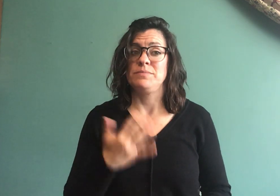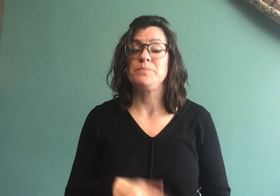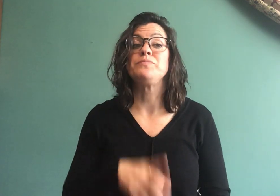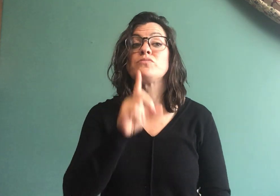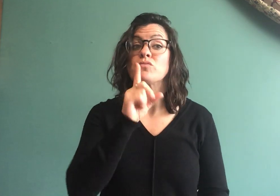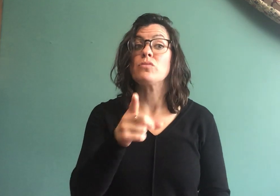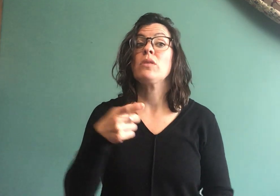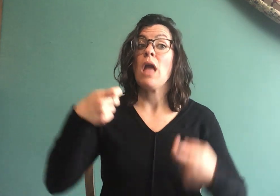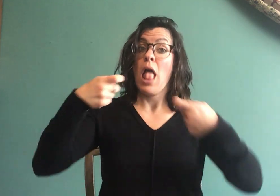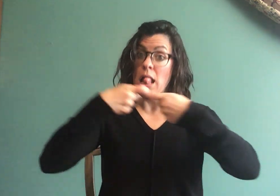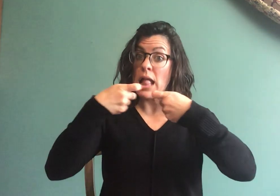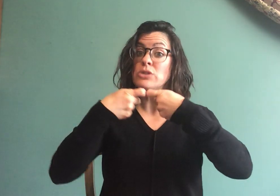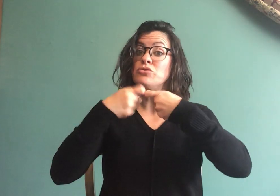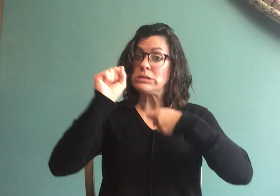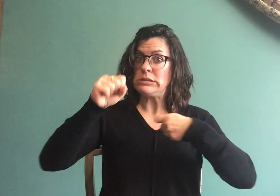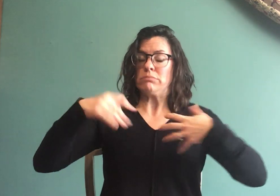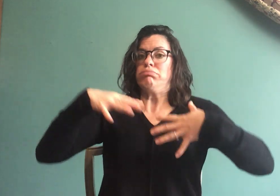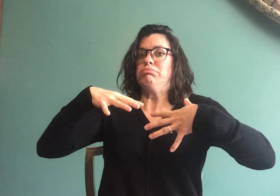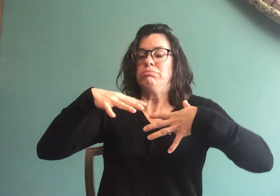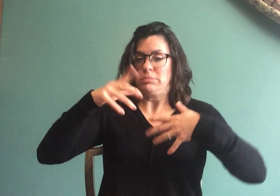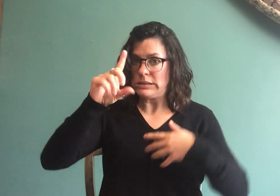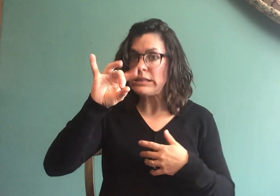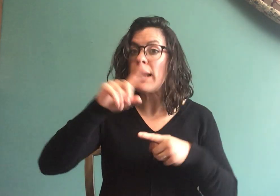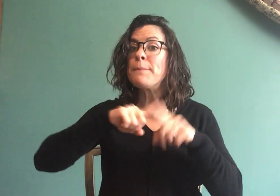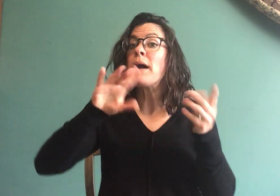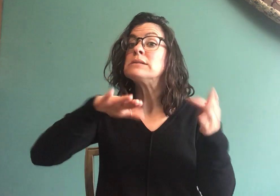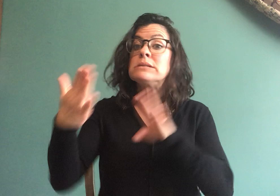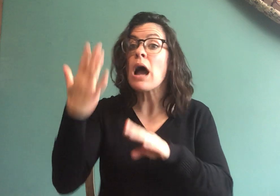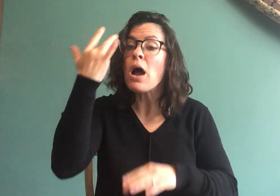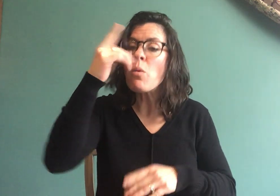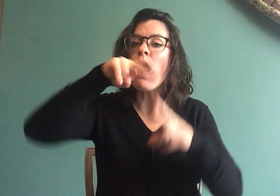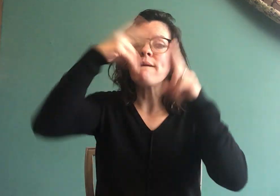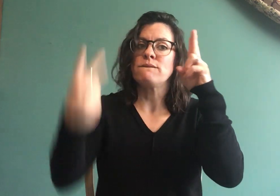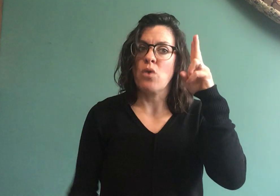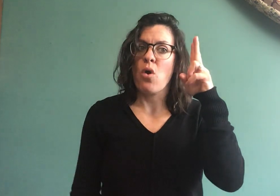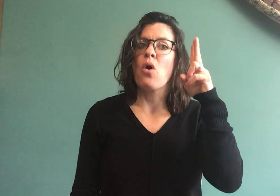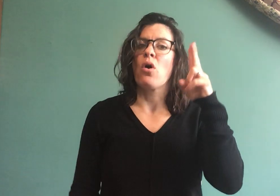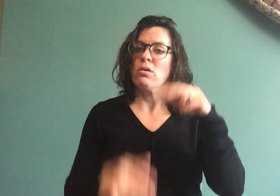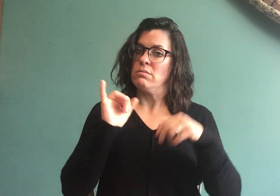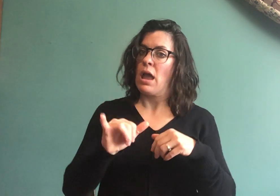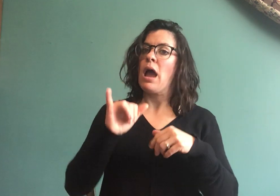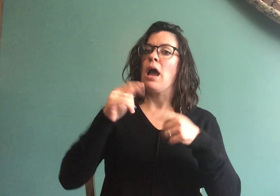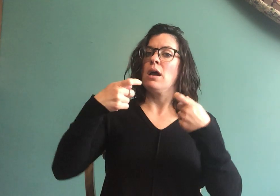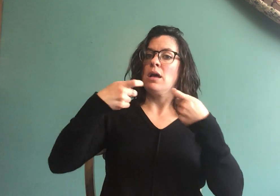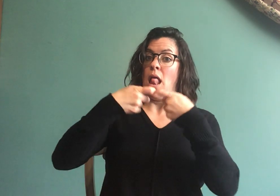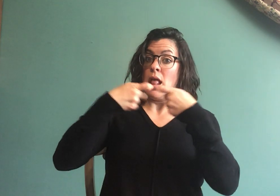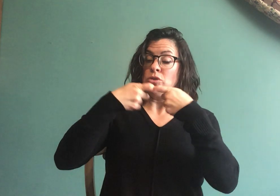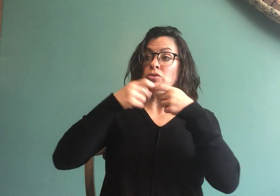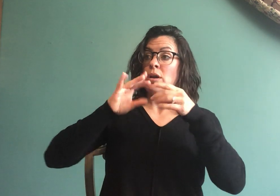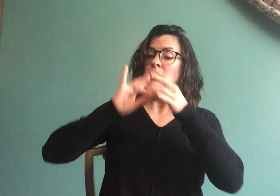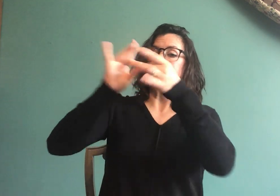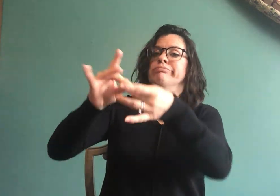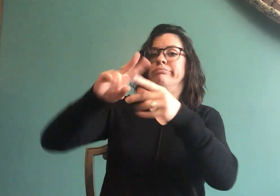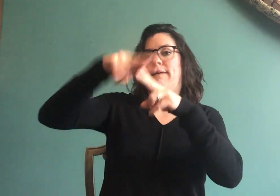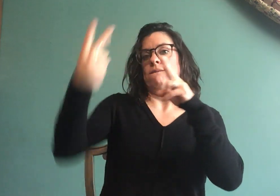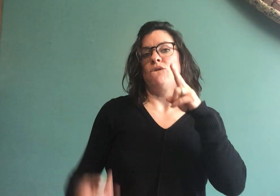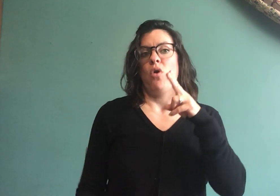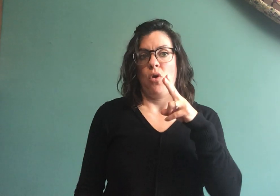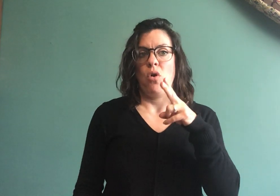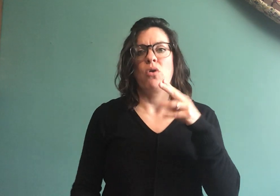Okay? So from 1992 to 2002, because this book's a couple years old, I guess, 47,000 non-fatal